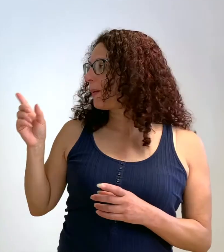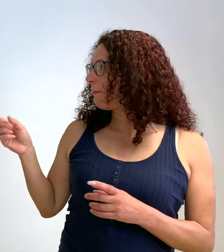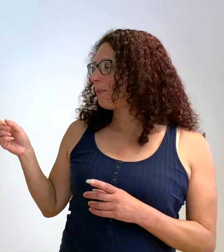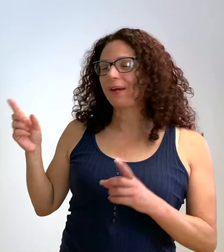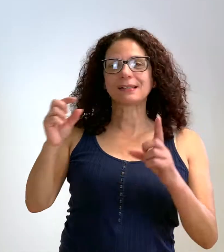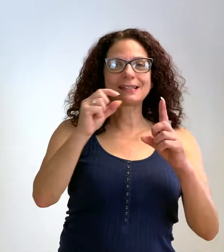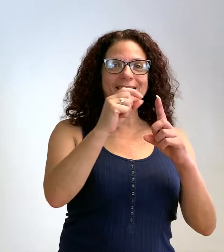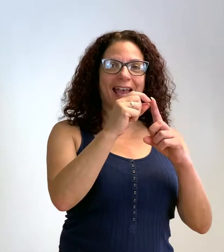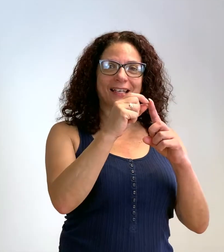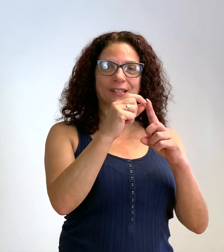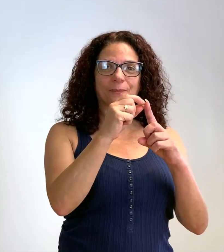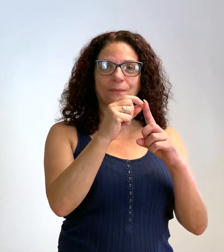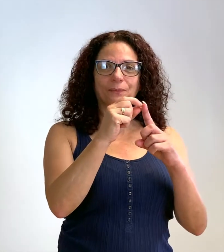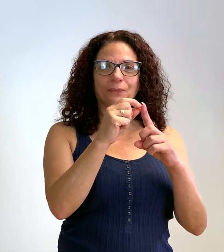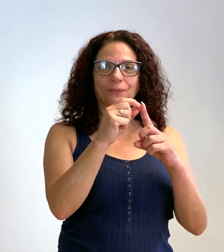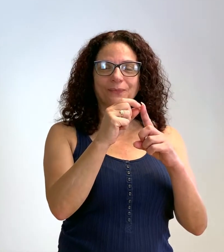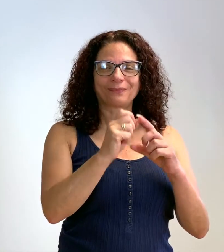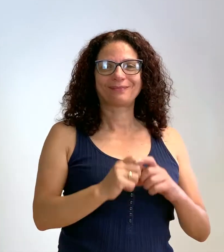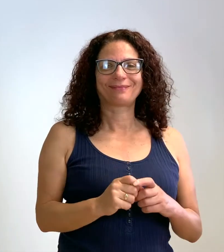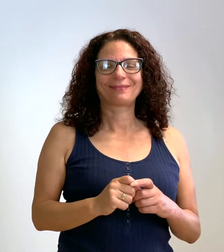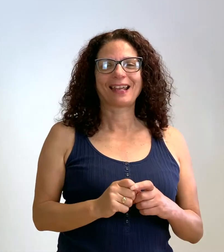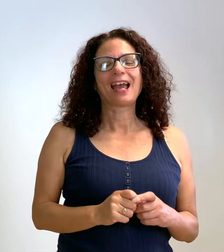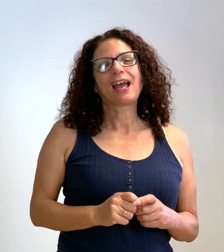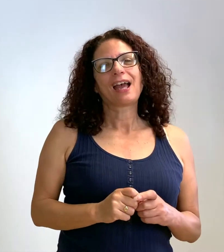by Princess. Hi.